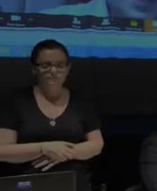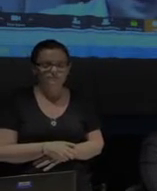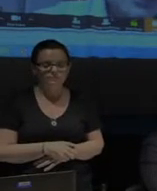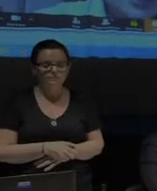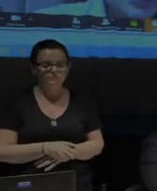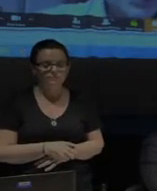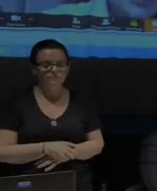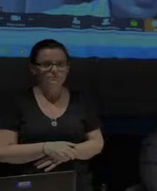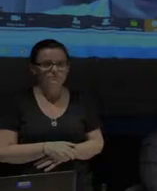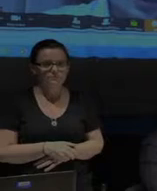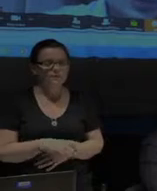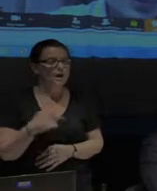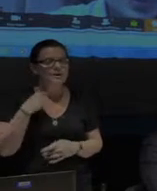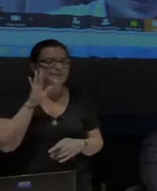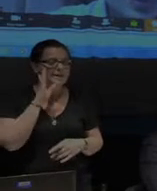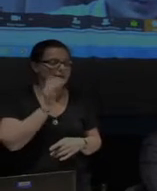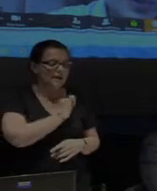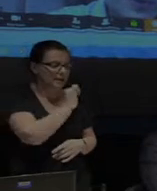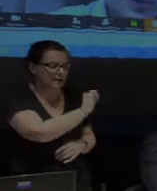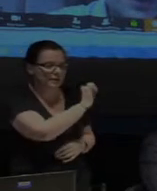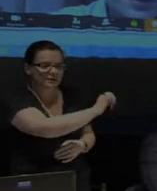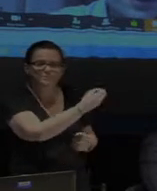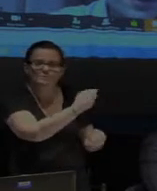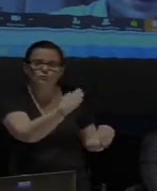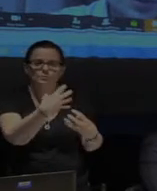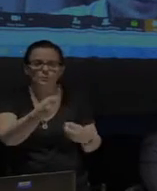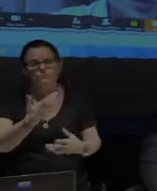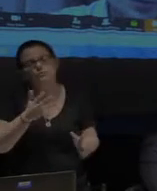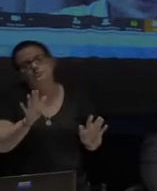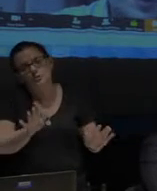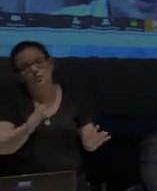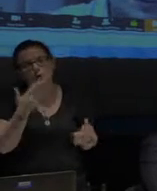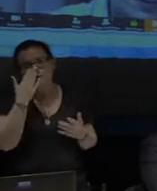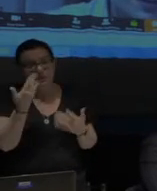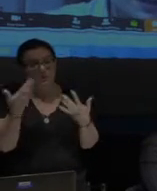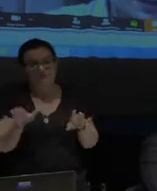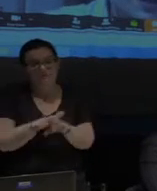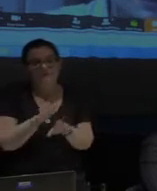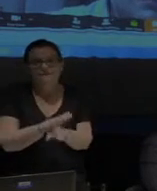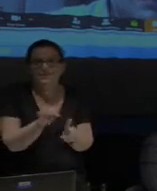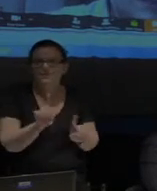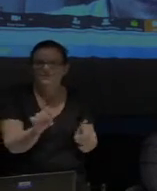Yes, I didn't hear all contribution, so I'm not sure what's being covered.